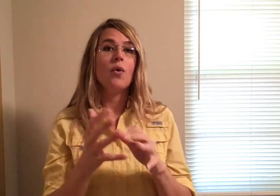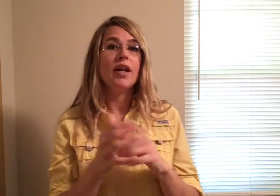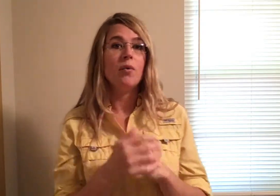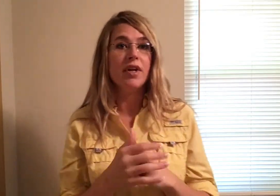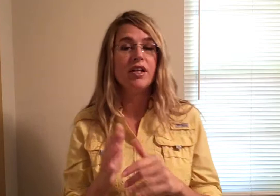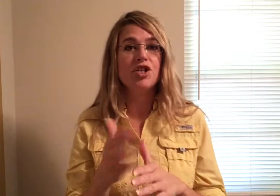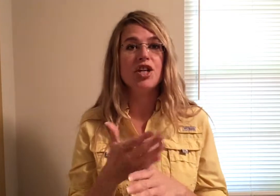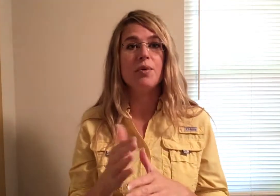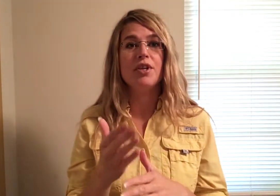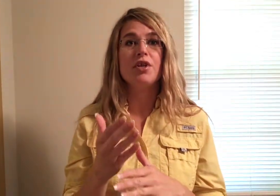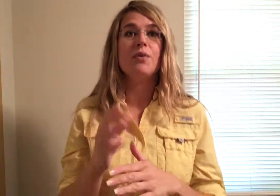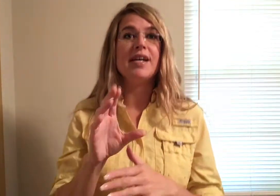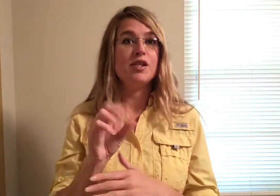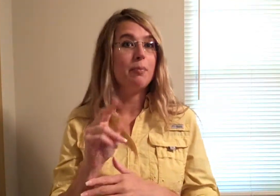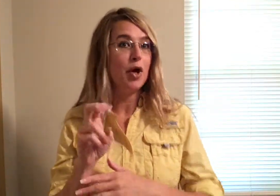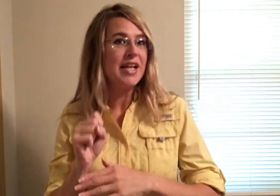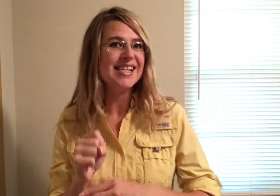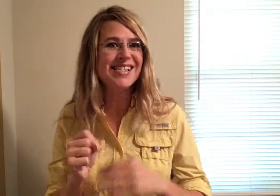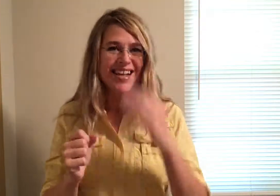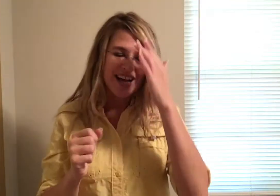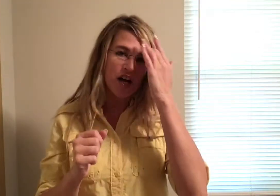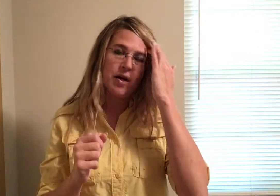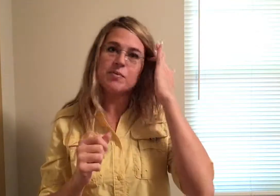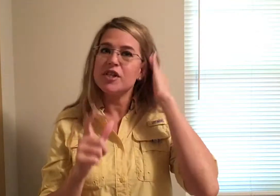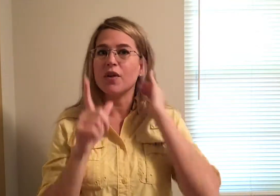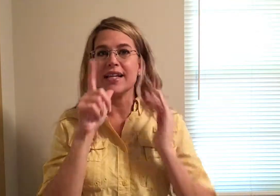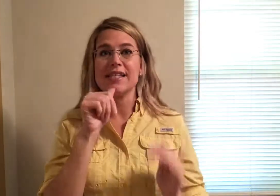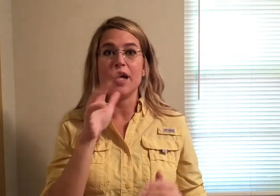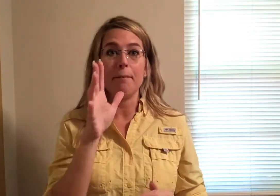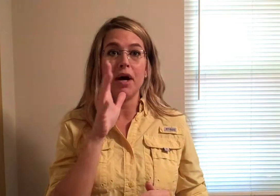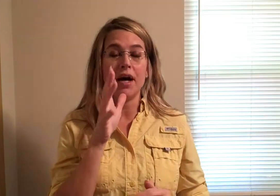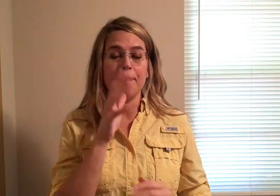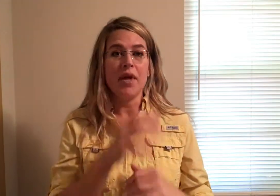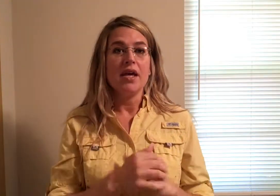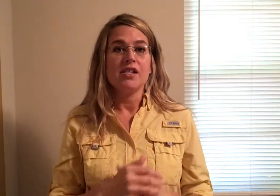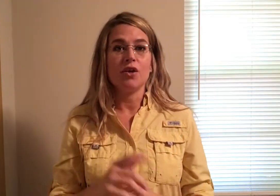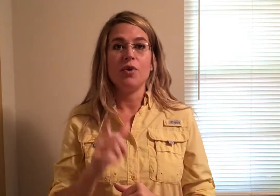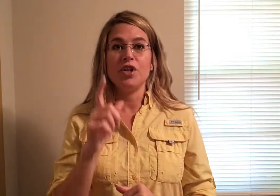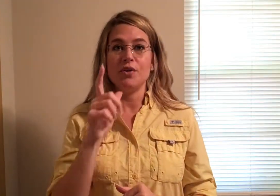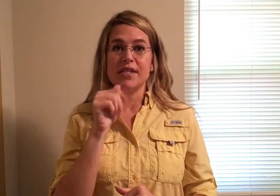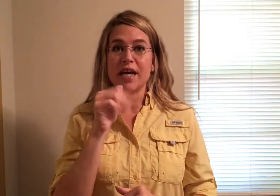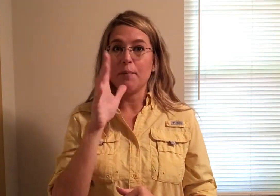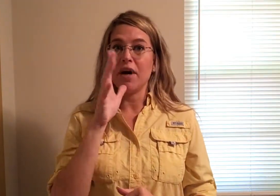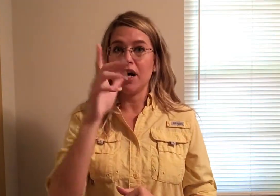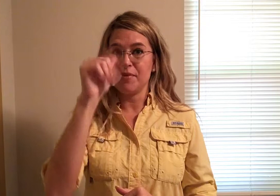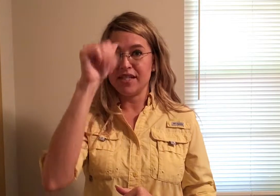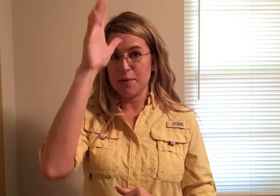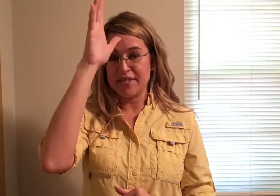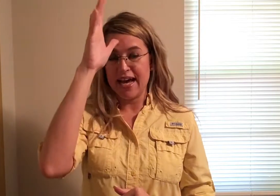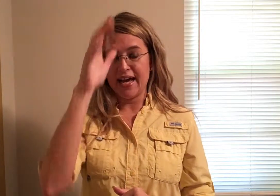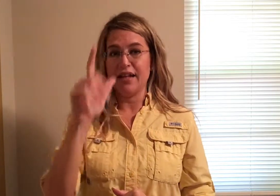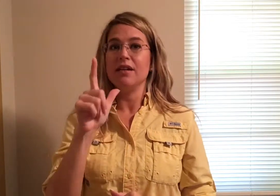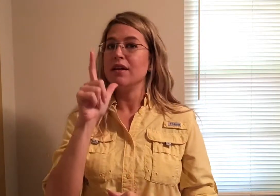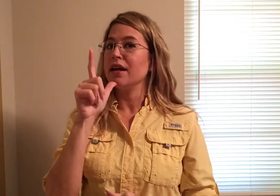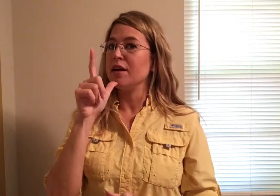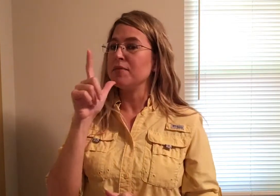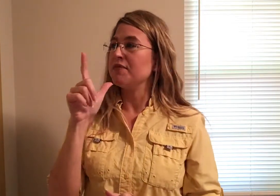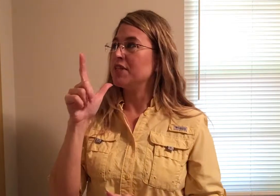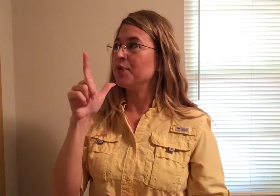and I wanted to share with you as a bonus, so like stepmom. So when you do stepmom, stepdad, I've typically